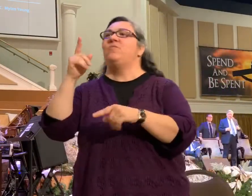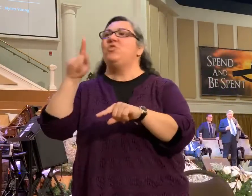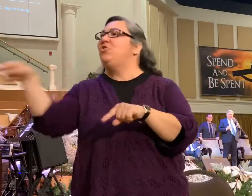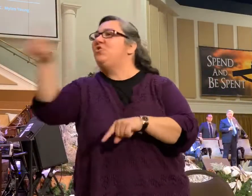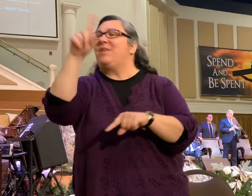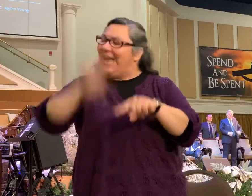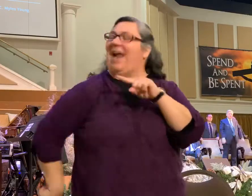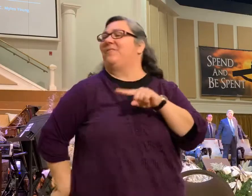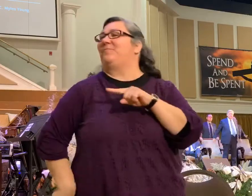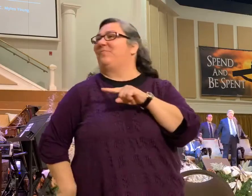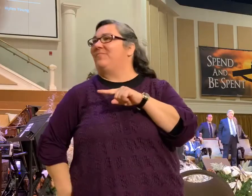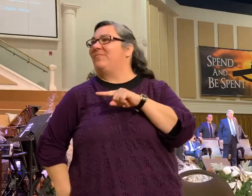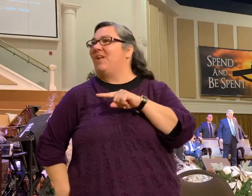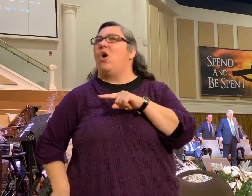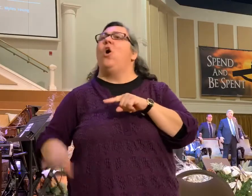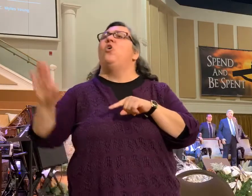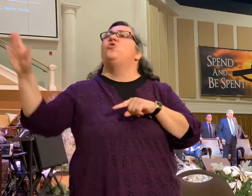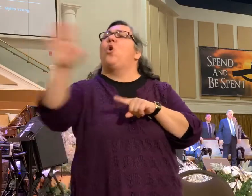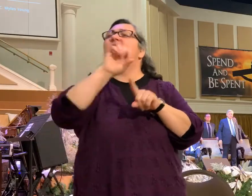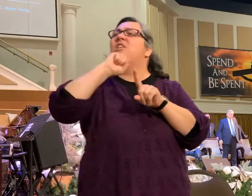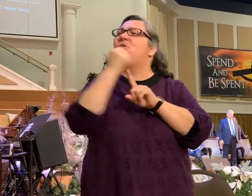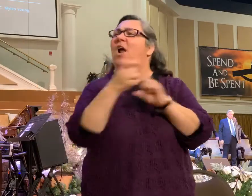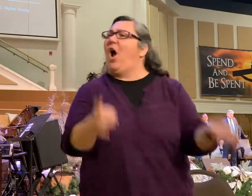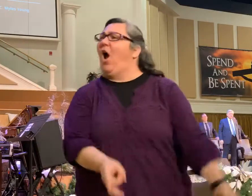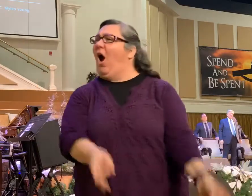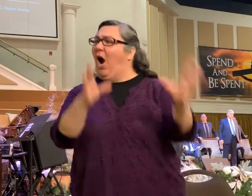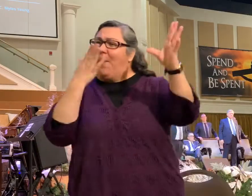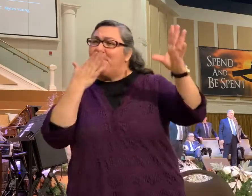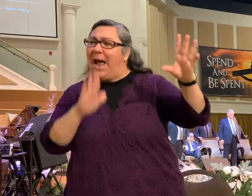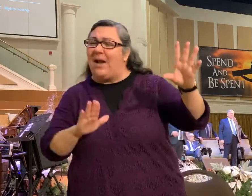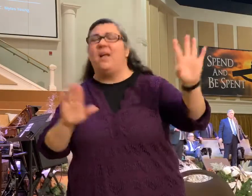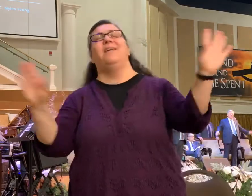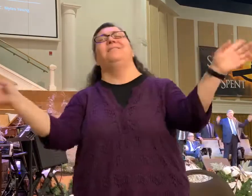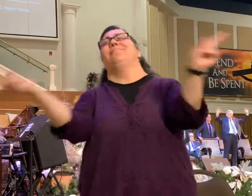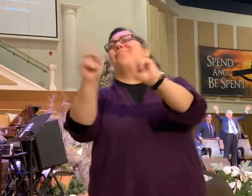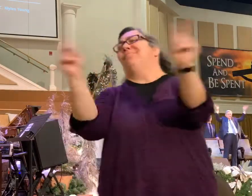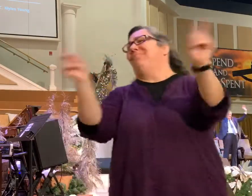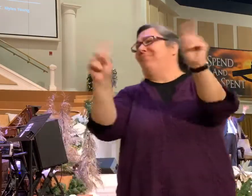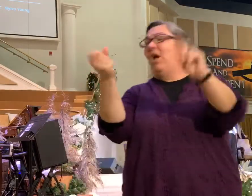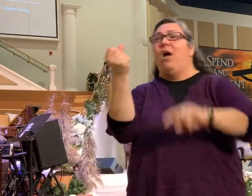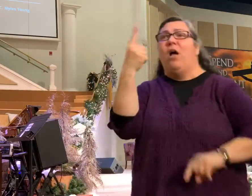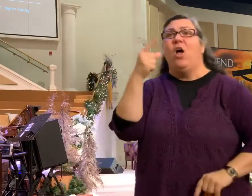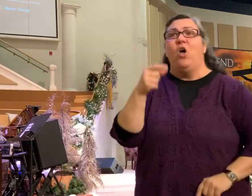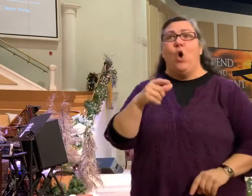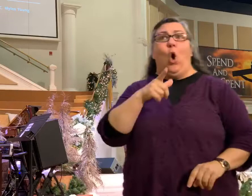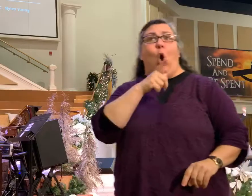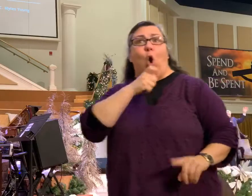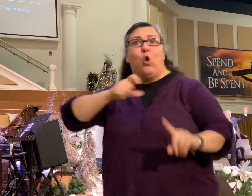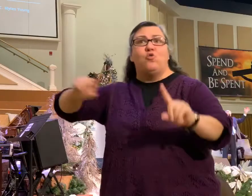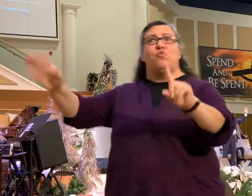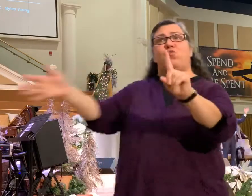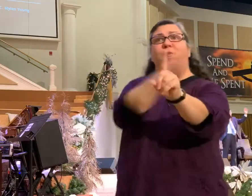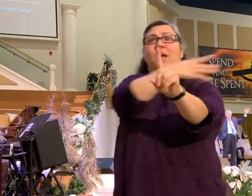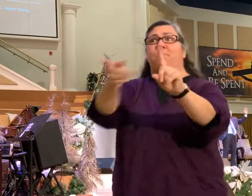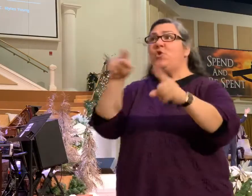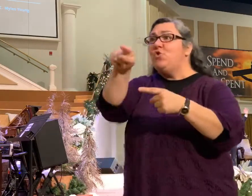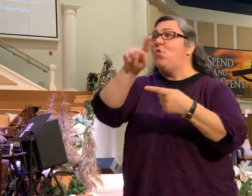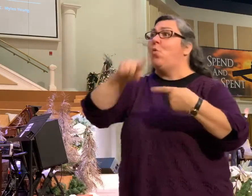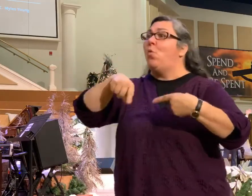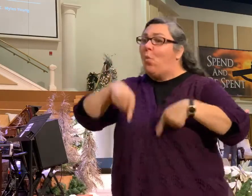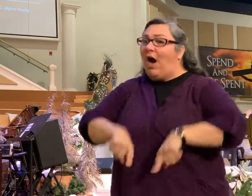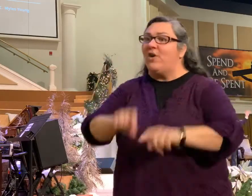It ain't as bad as you think. You didn't get a whip on your back on the way to church. You didn't have to run and hide